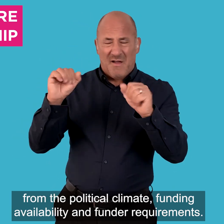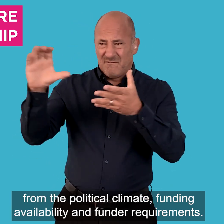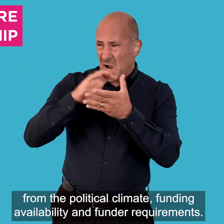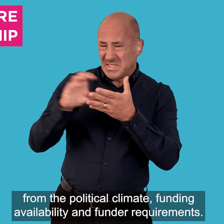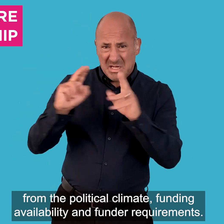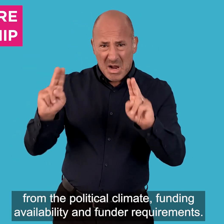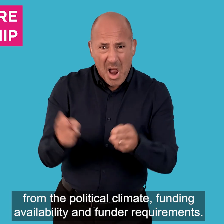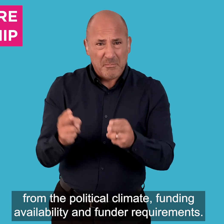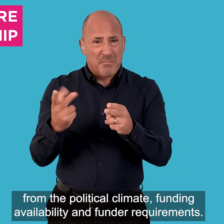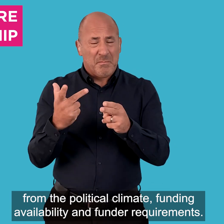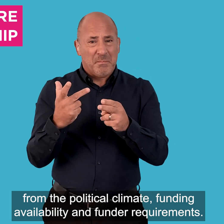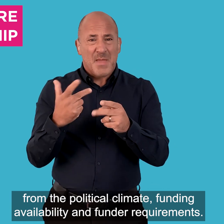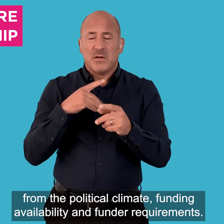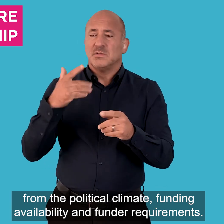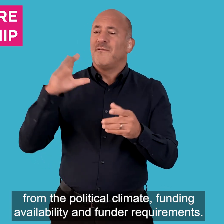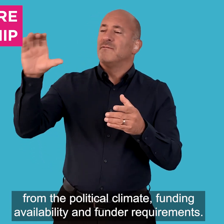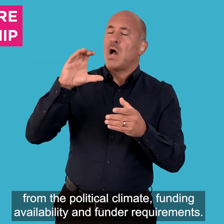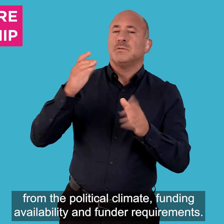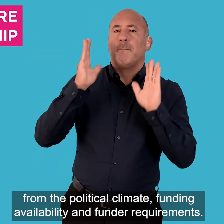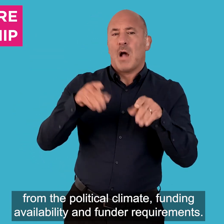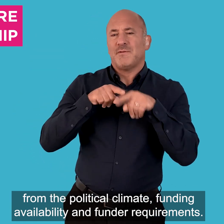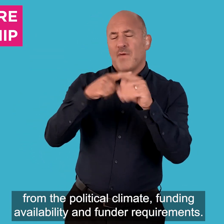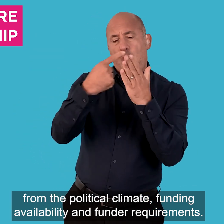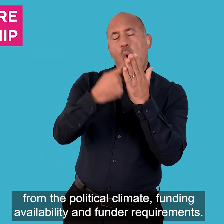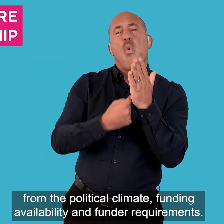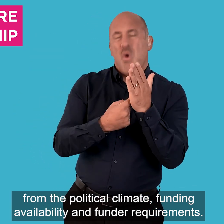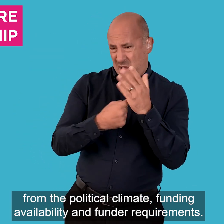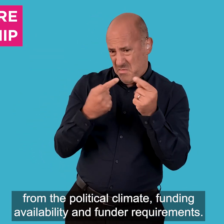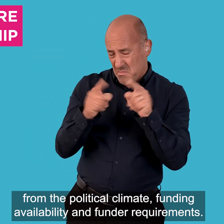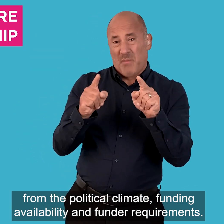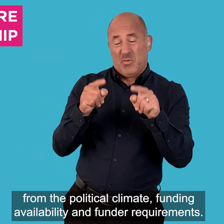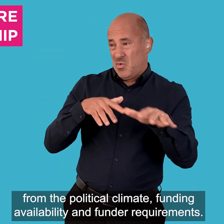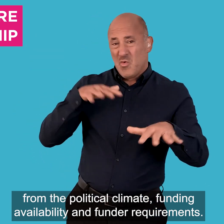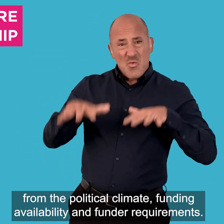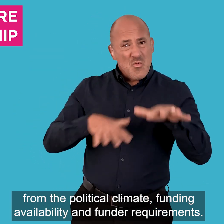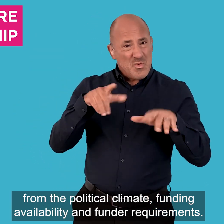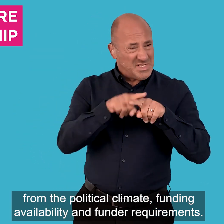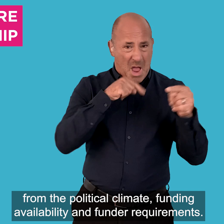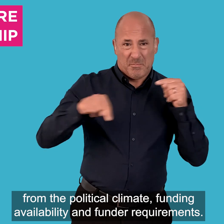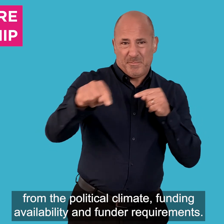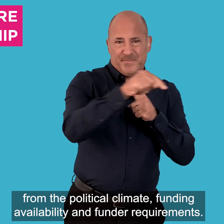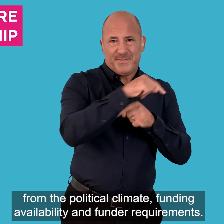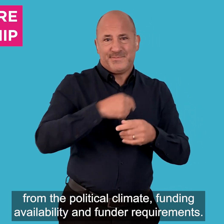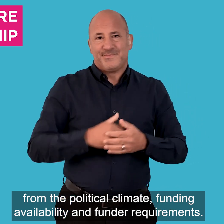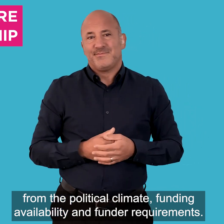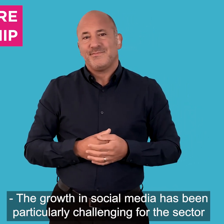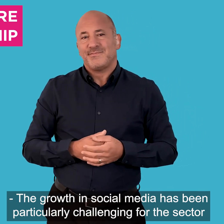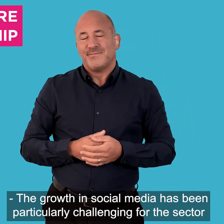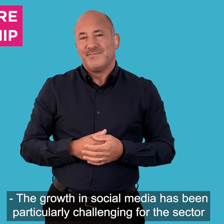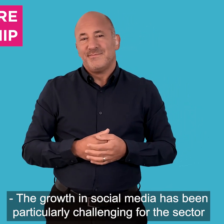negative impact from the political climate, funding availability and funder requirements. The